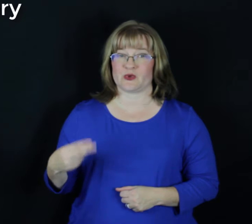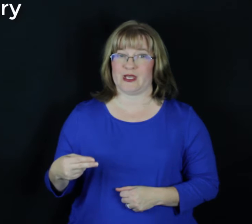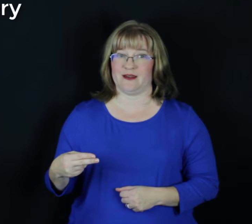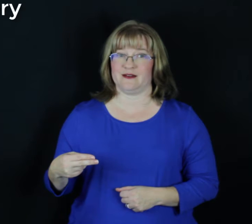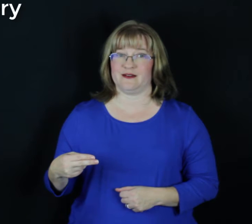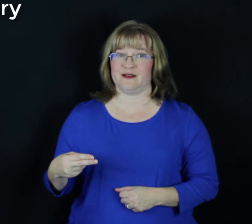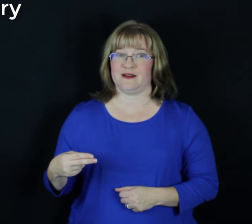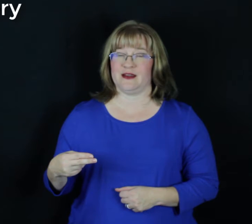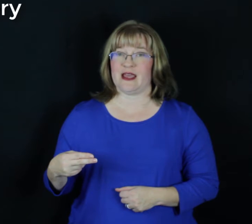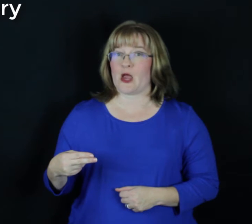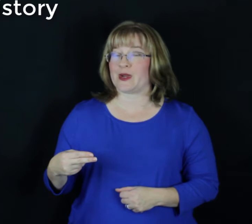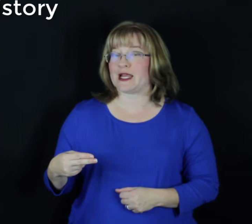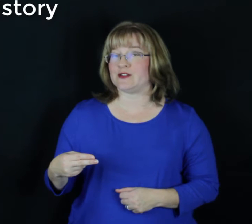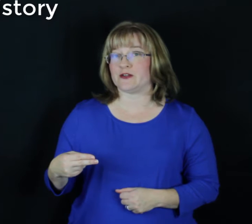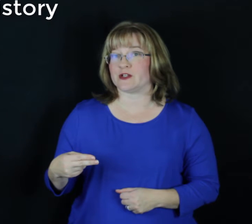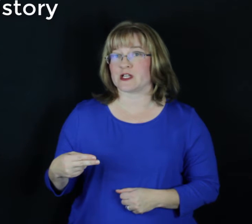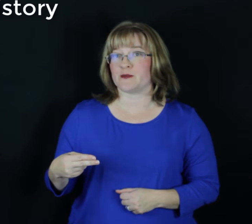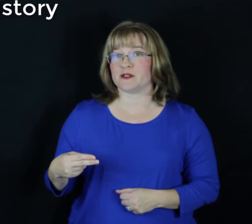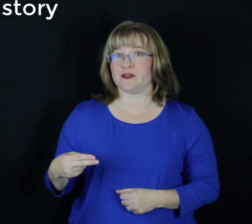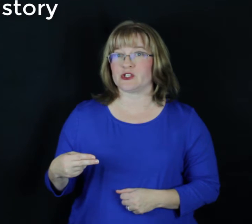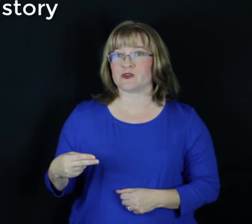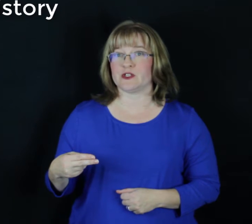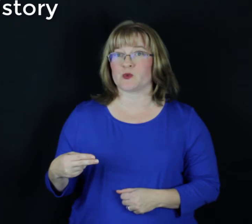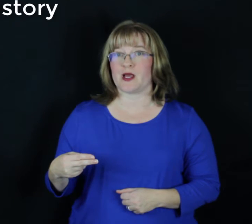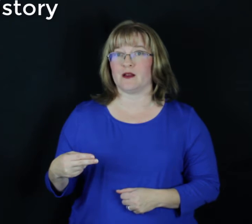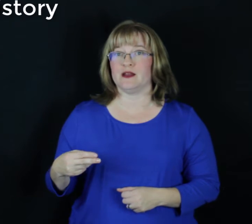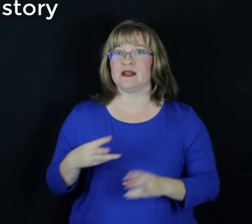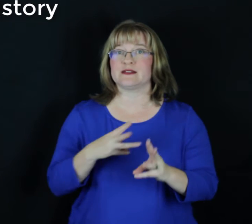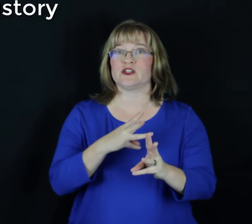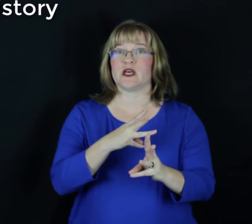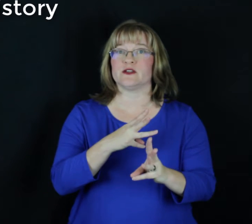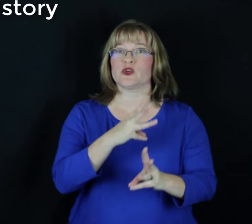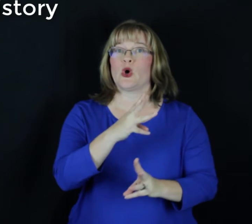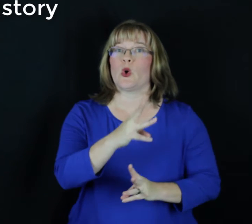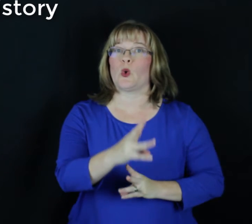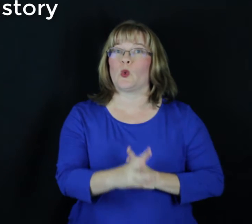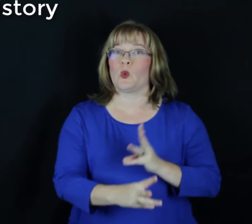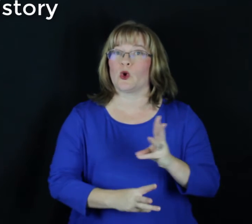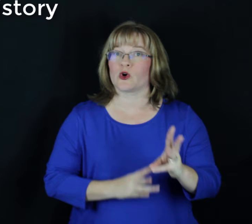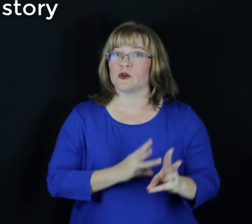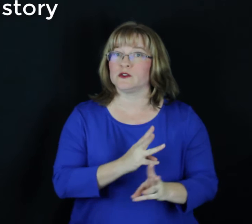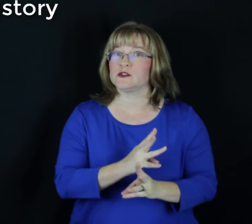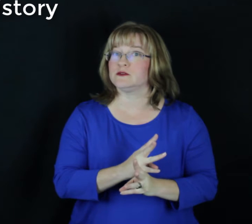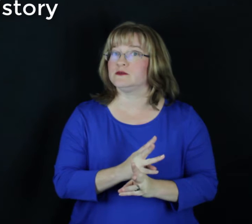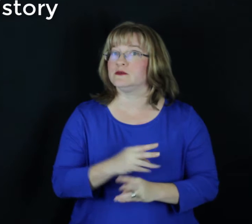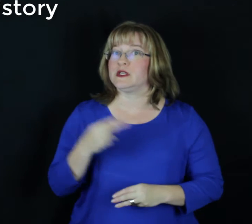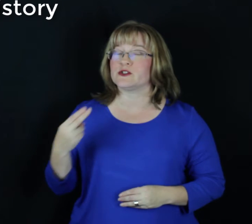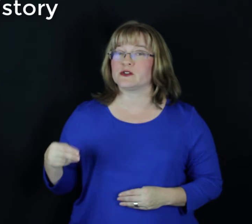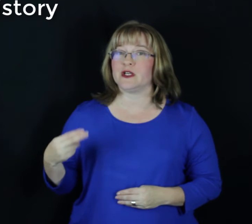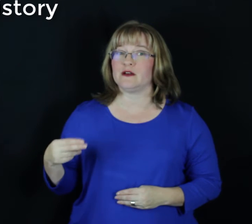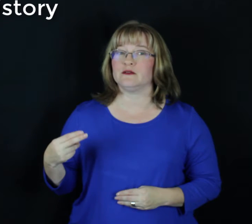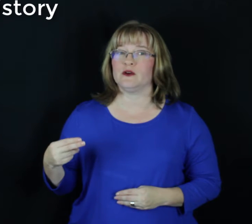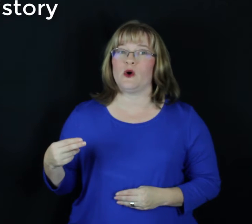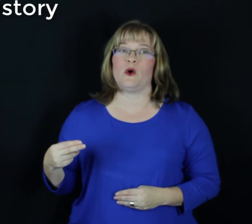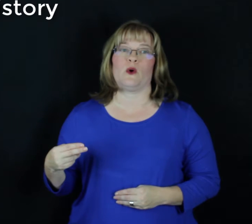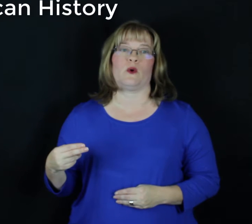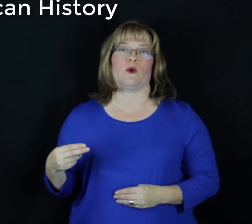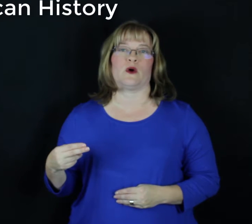History. And we can have different types of history as well, such as world history,